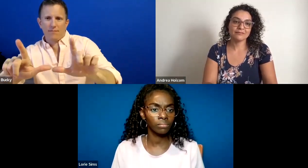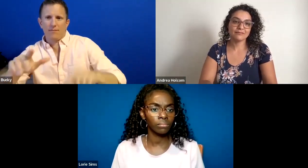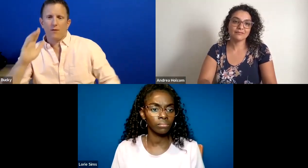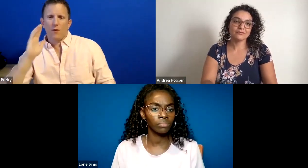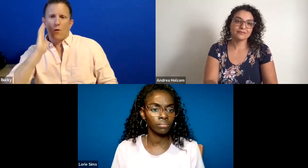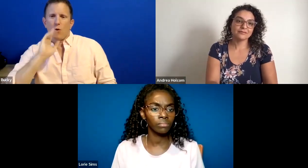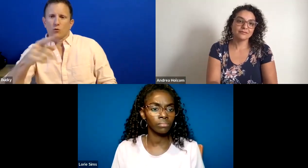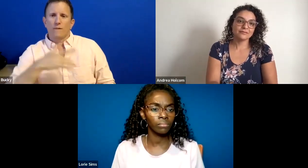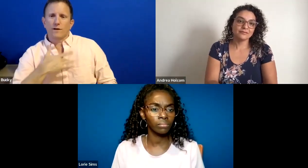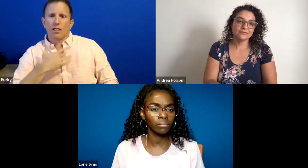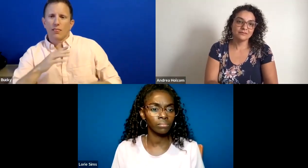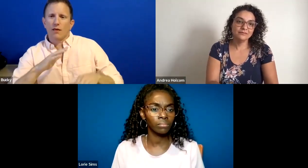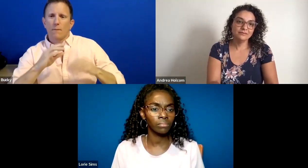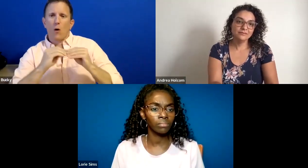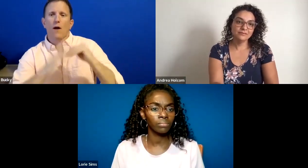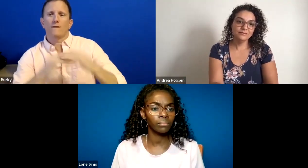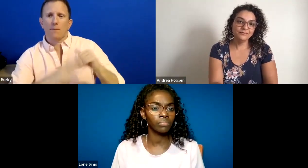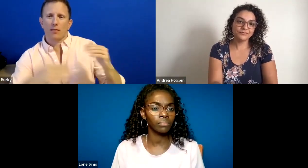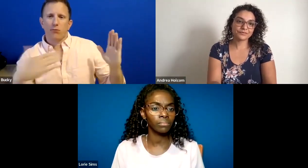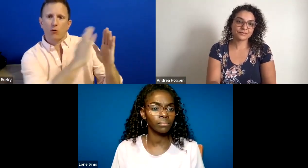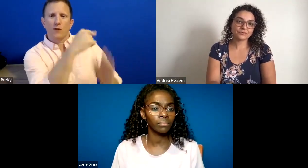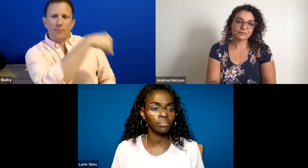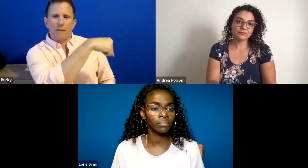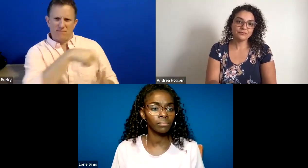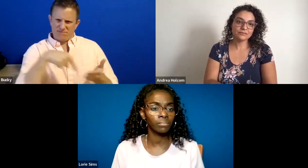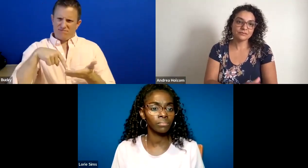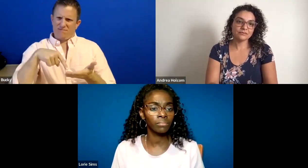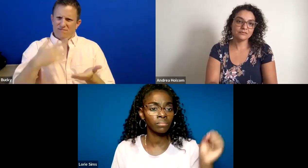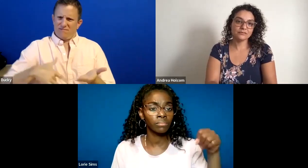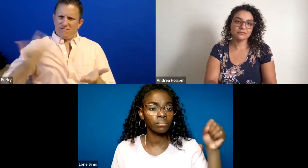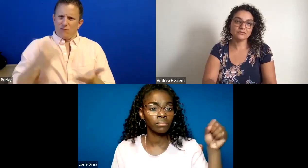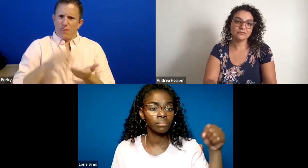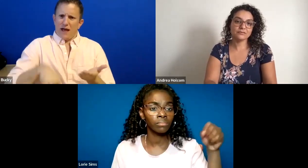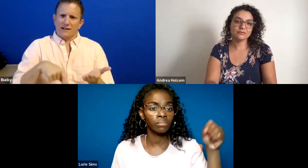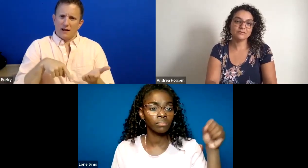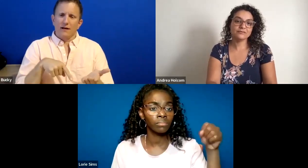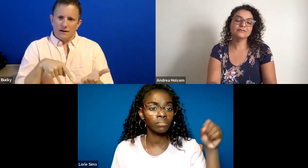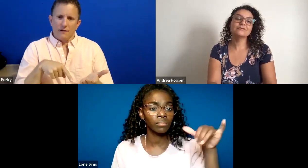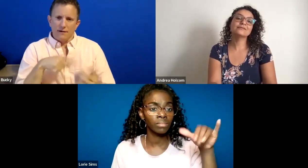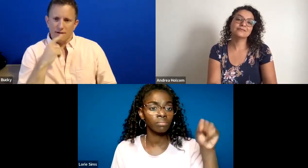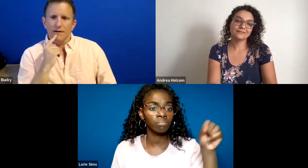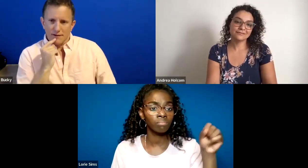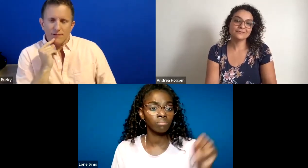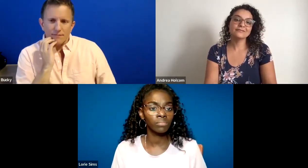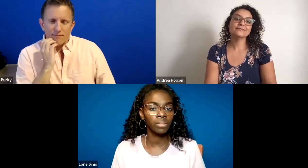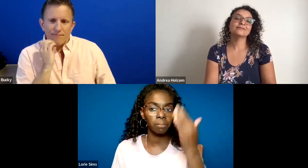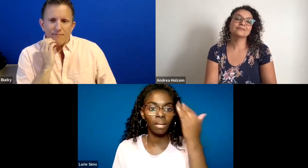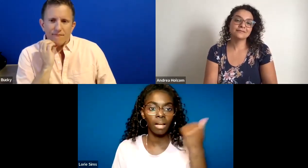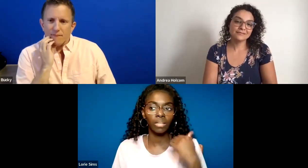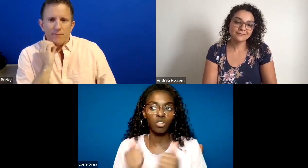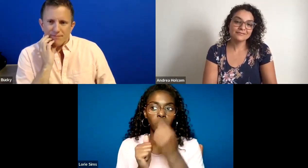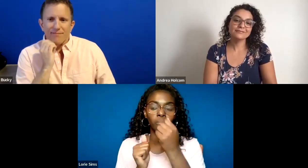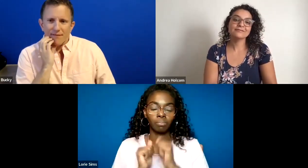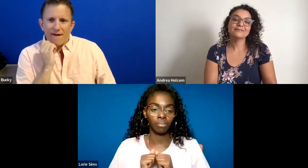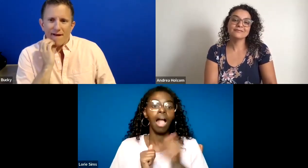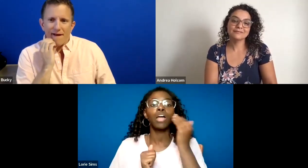that identical request, would you have felt more comfortable through them? And if that's the case,